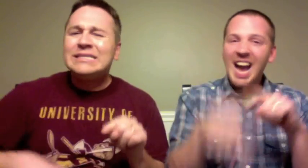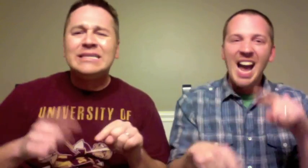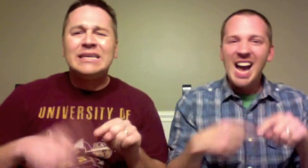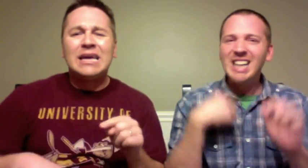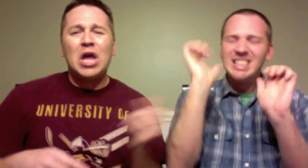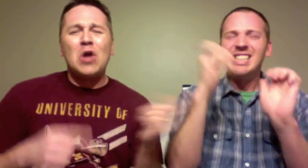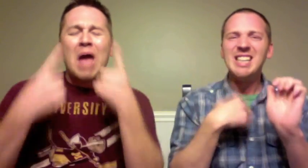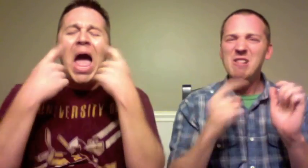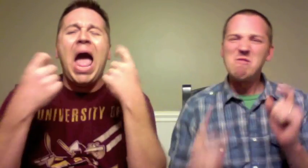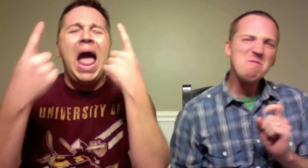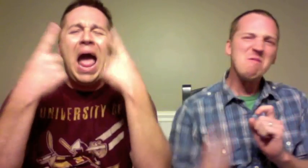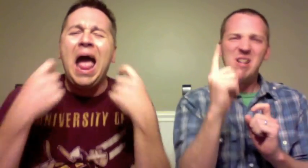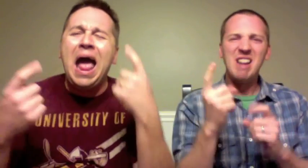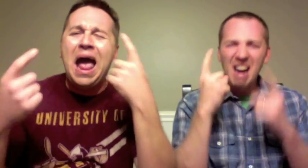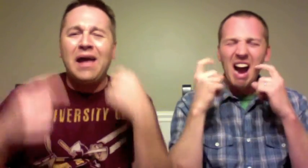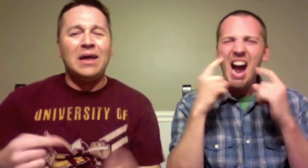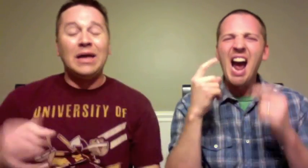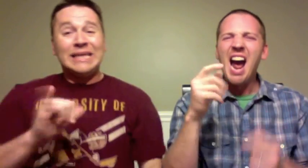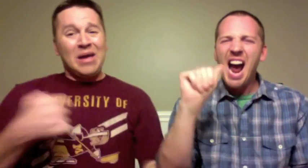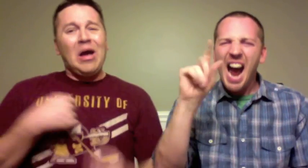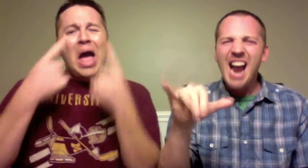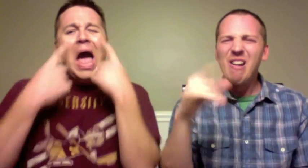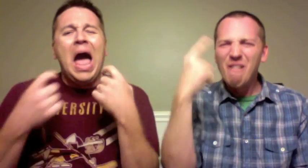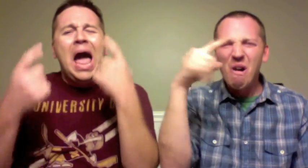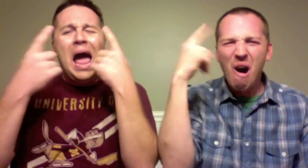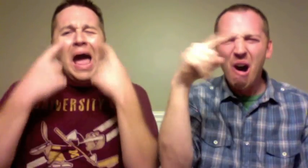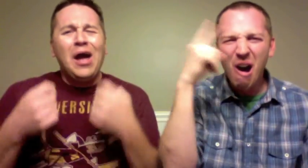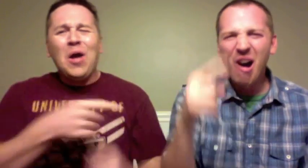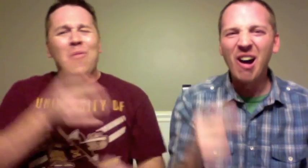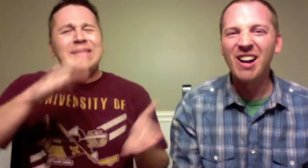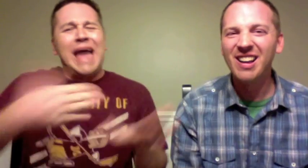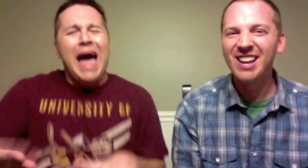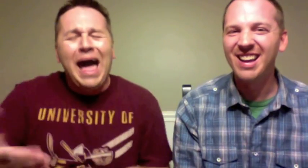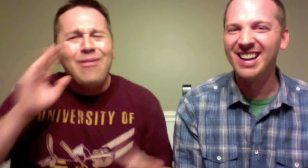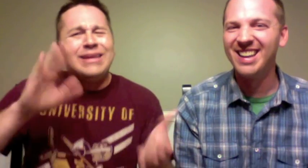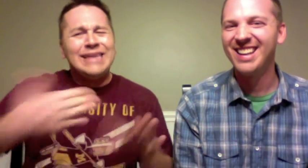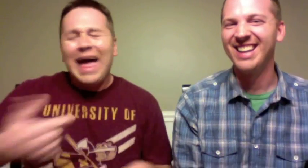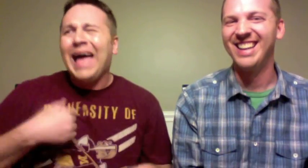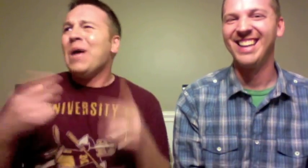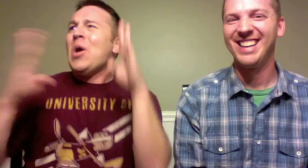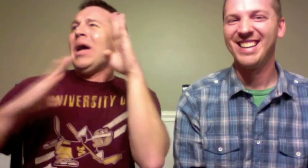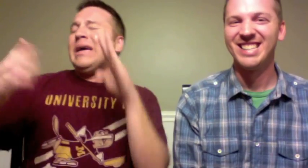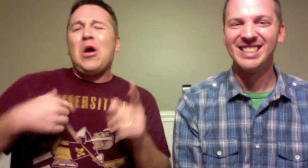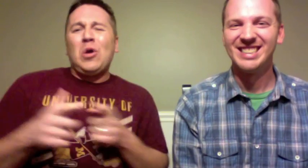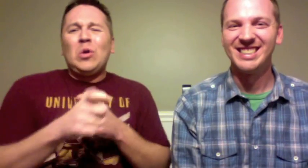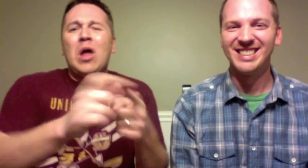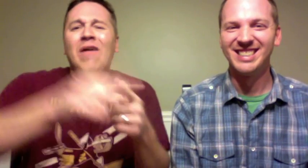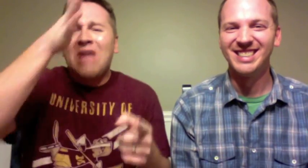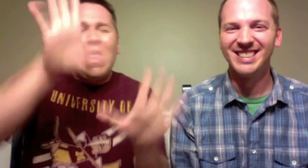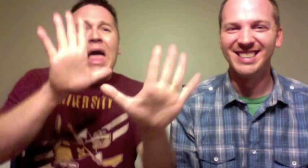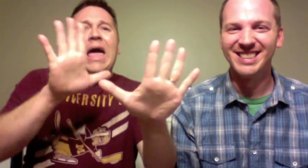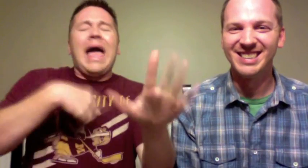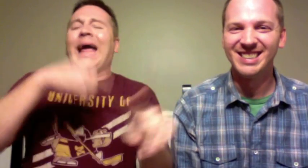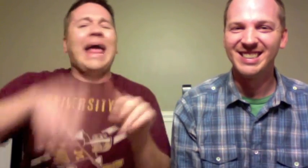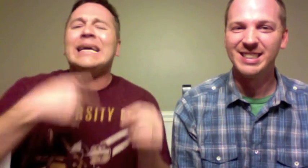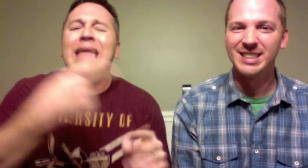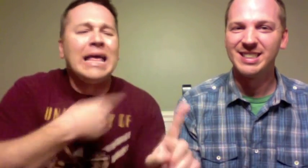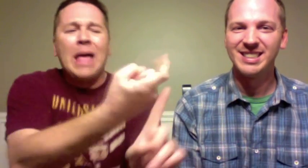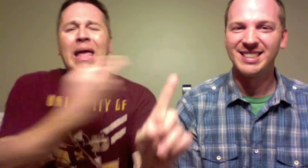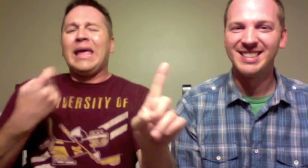I can't get it He's open. And I was crying and kicking. I was crying. crying. I And said, I Andy, started crying and what'd you crying. do this for? You're going to die, Ben. You're going to die. So I ran to my dad. I said, I can't tell my dad. I